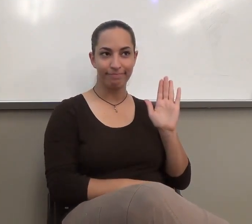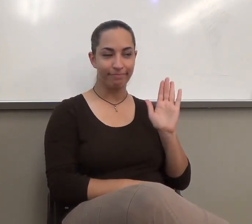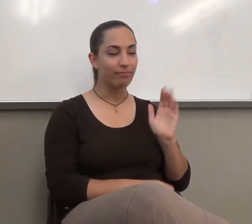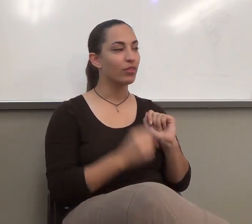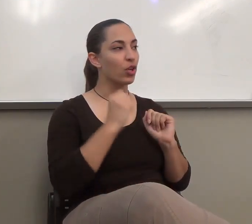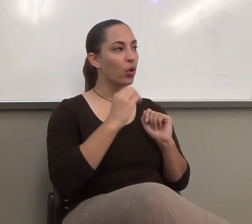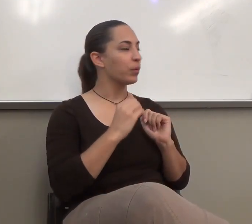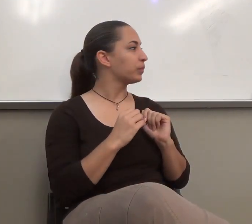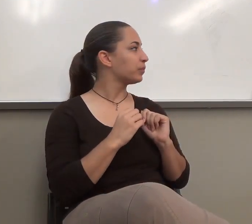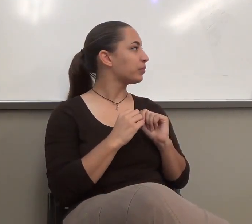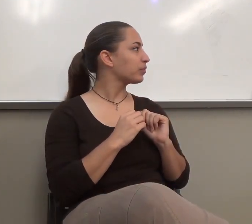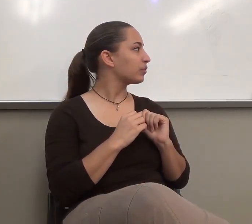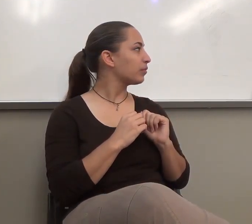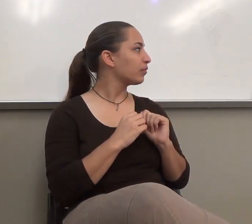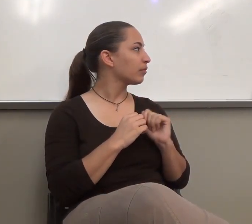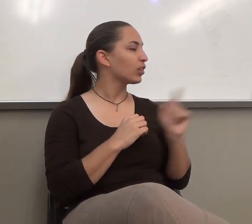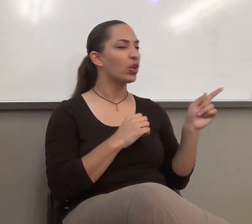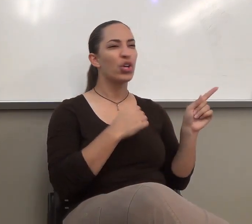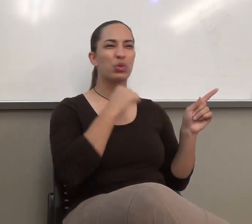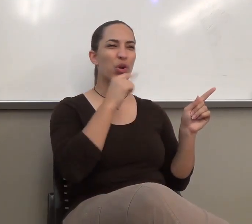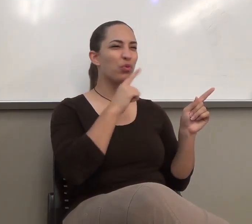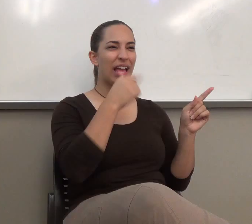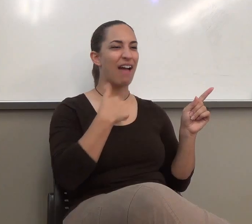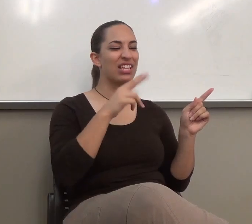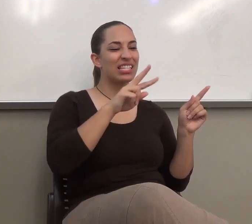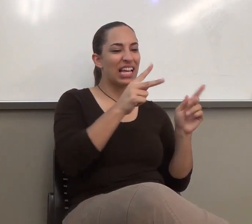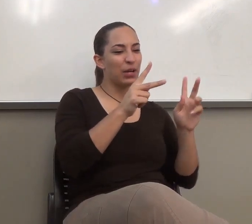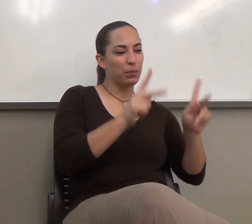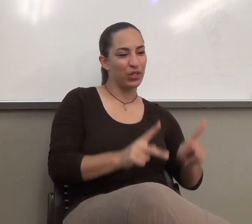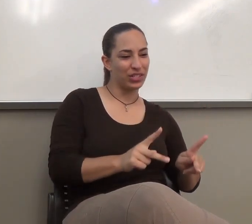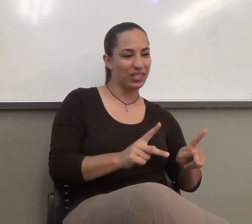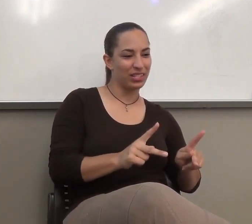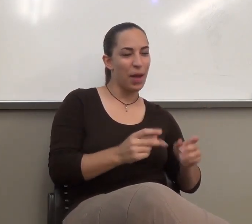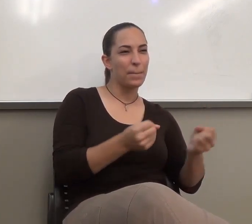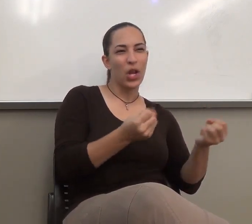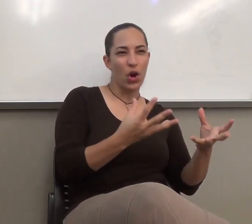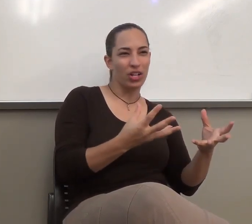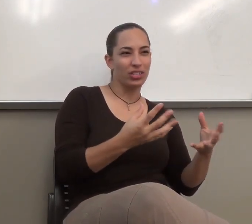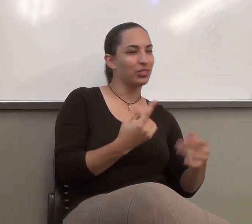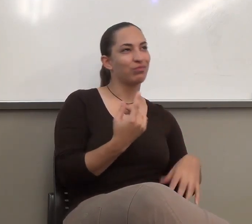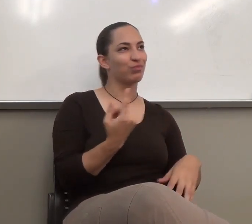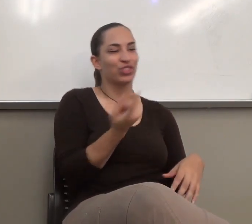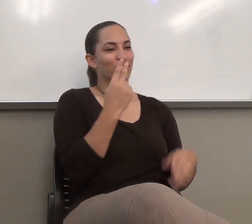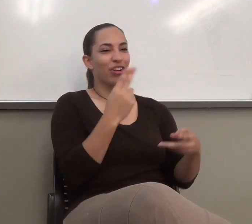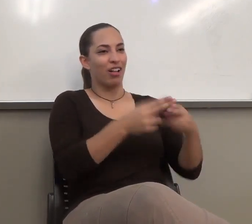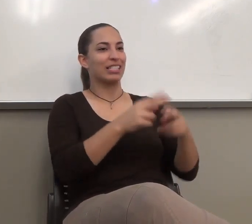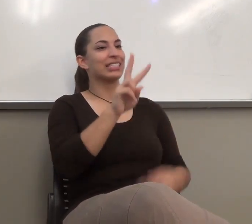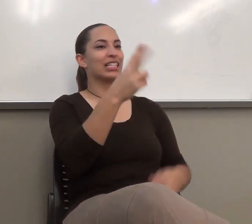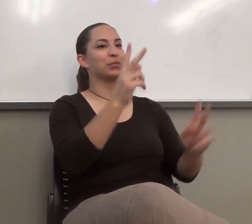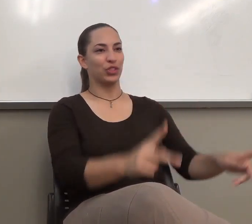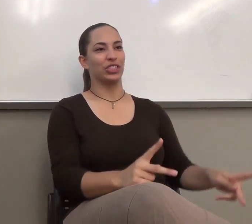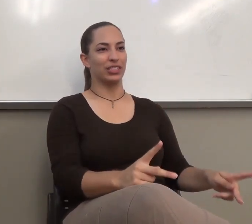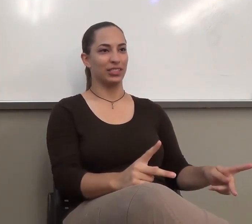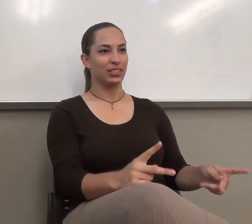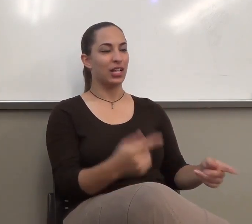person plural. We just call it second person. Okay? Because we don't, the only word we have for this is a